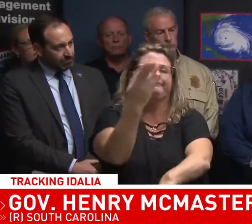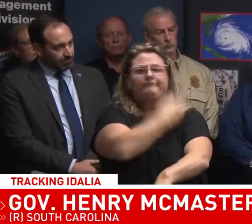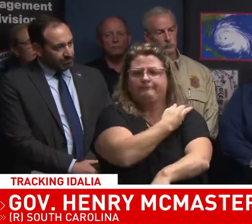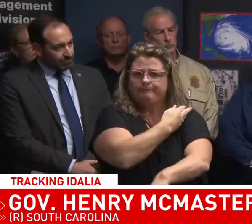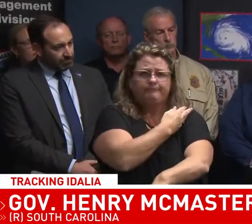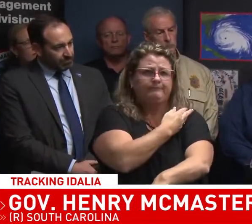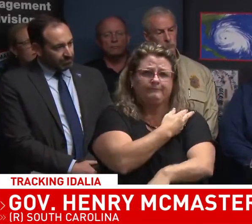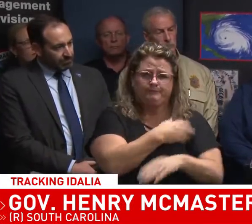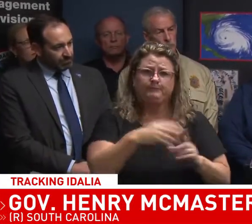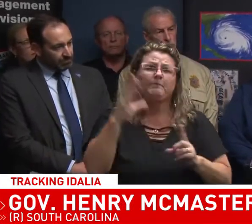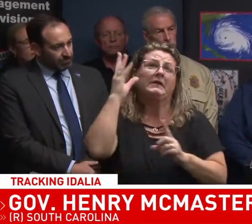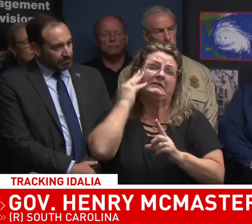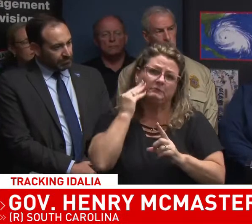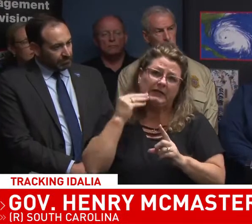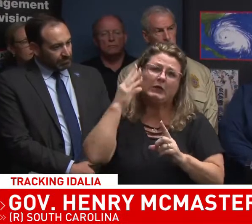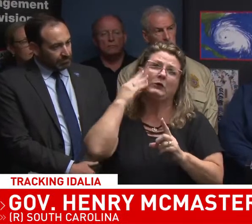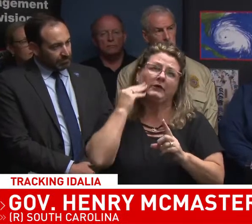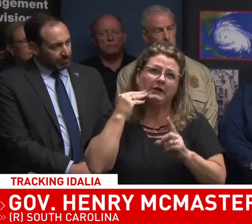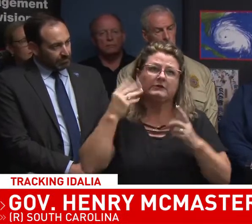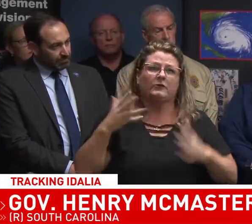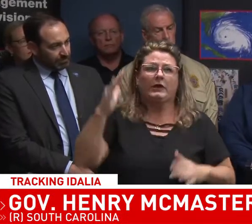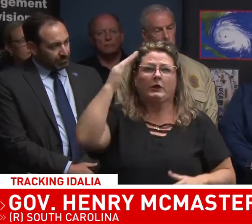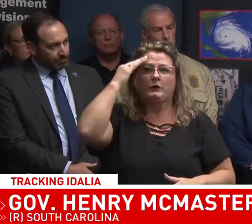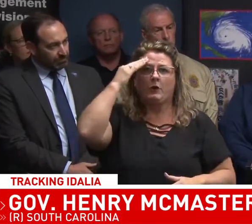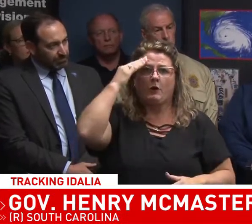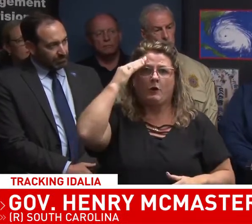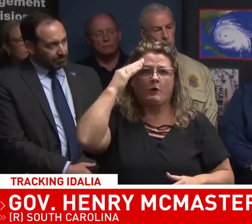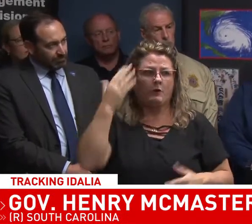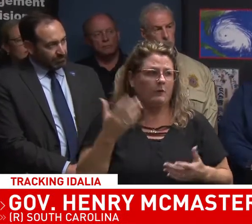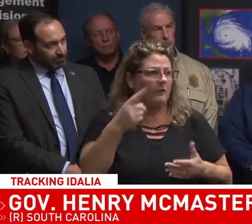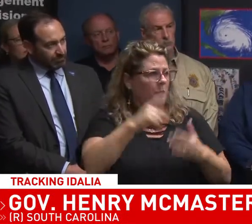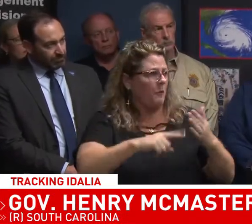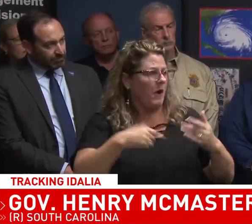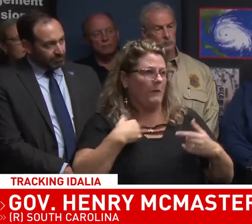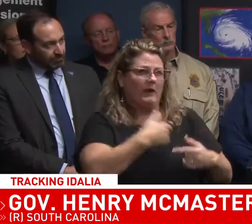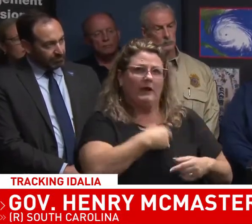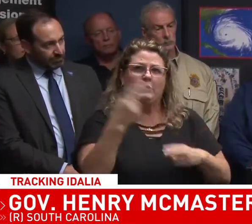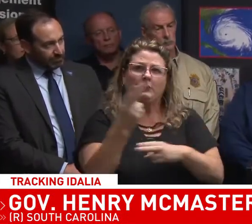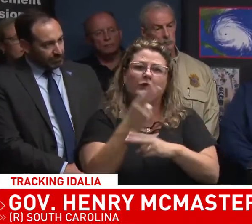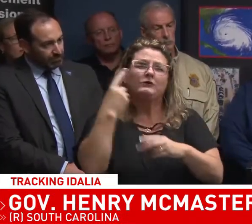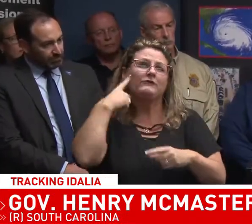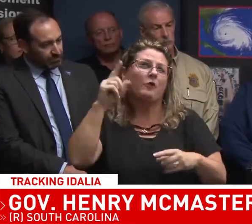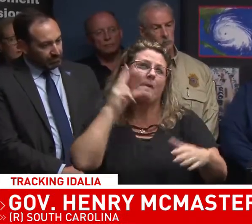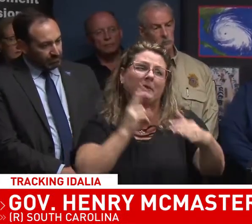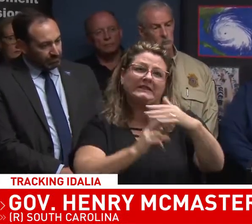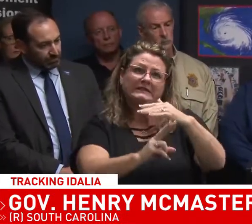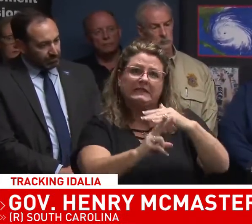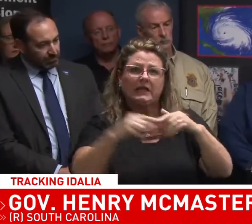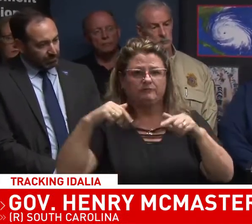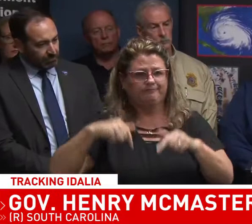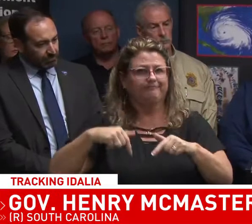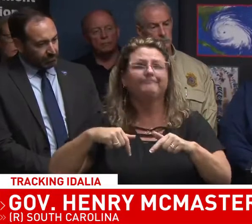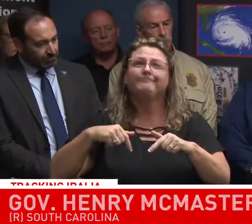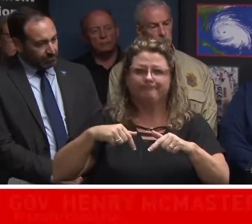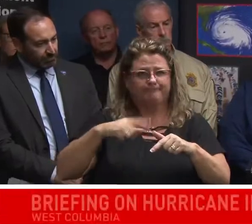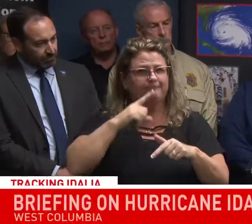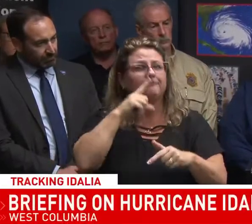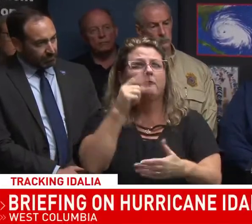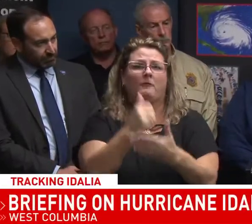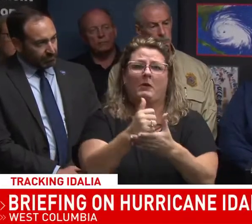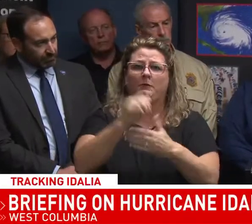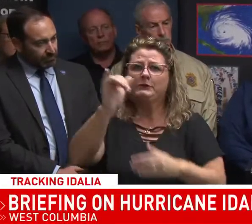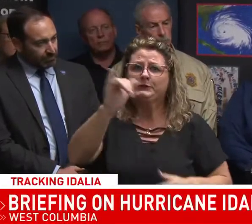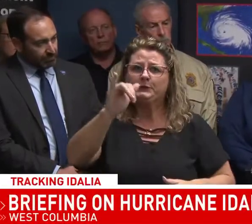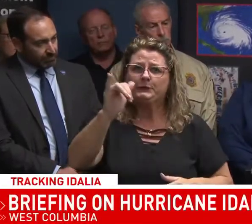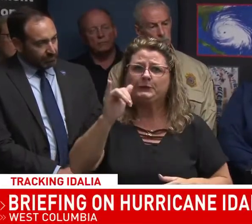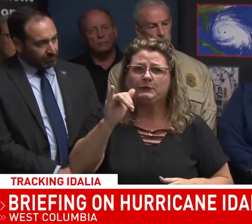that experience with these things, and I guess some of the instruments used to predict things have gotten better as well. But